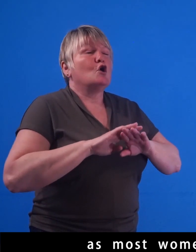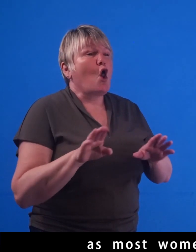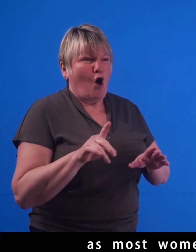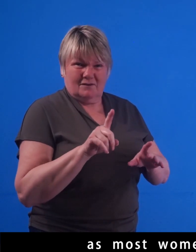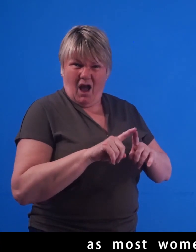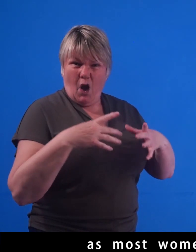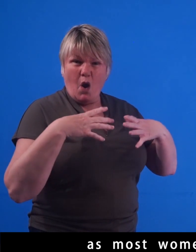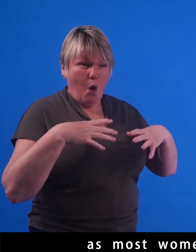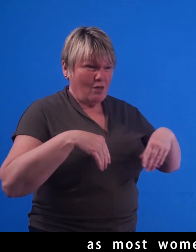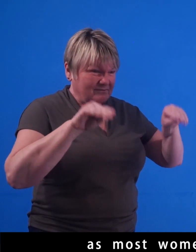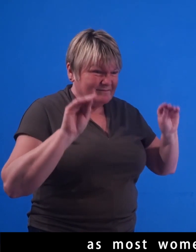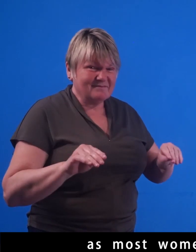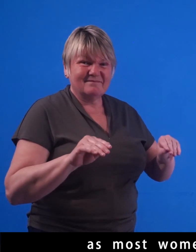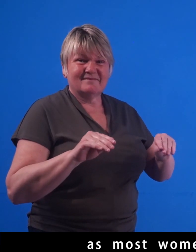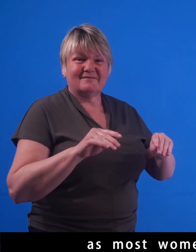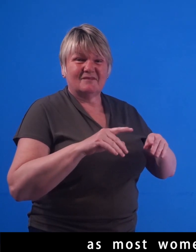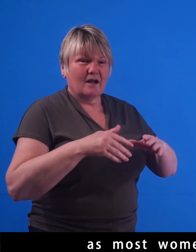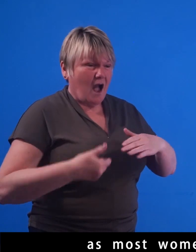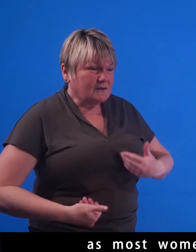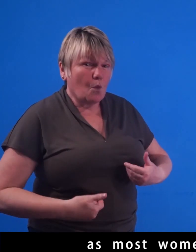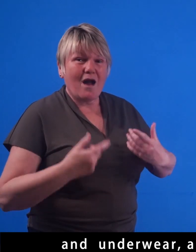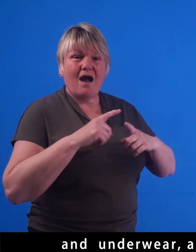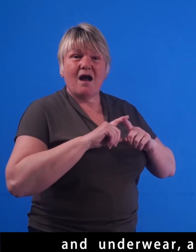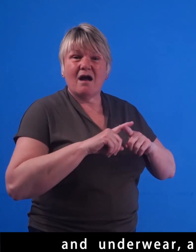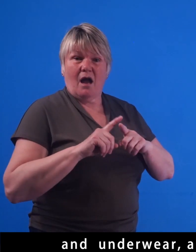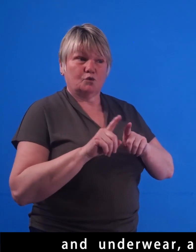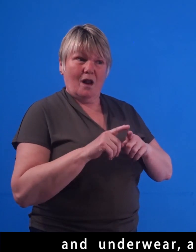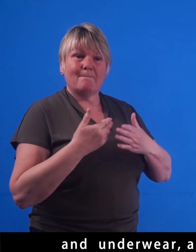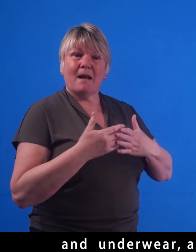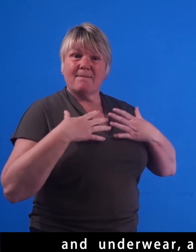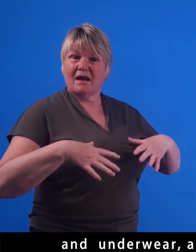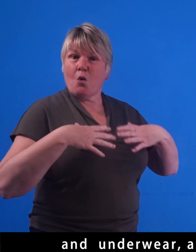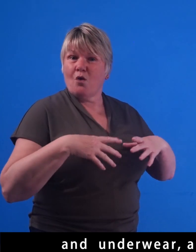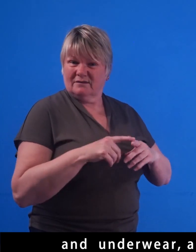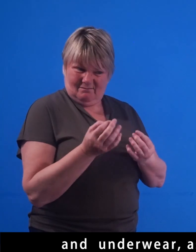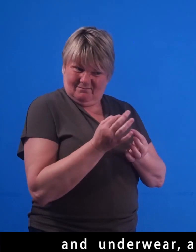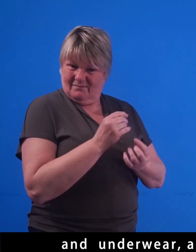not make, some of their household linen and underwear, as well as a baby's layette.